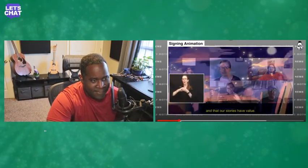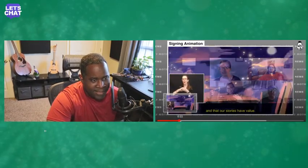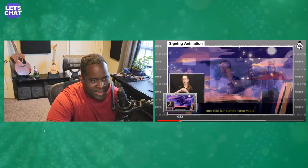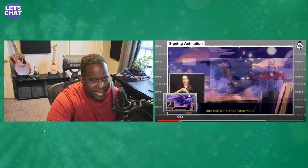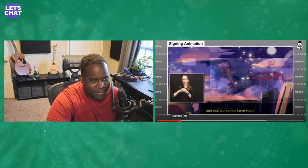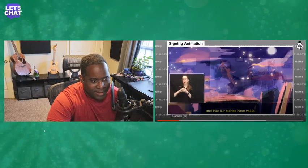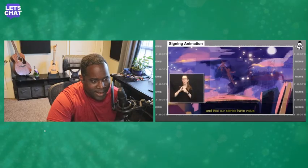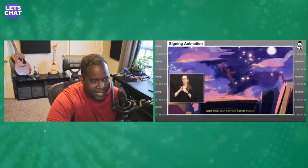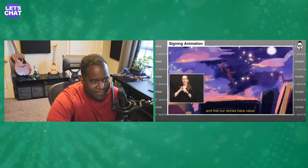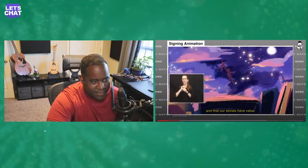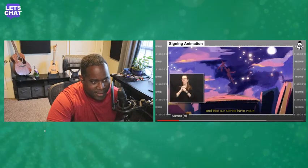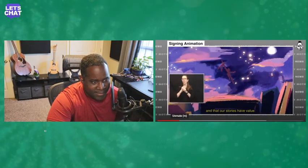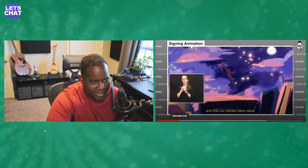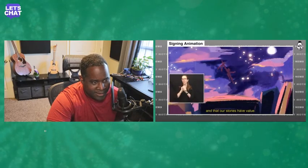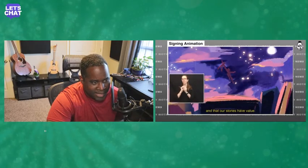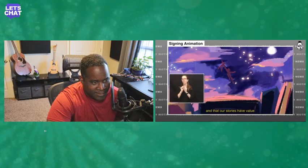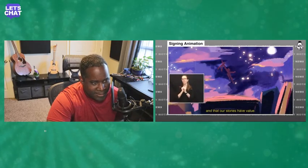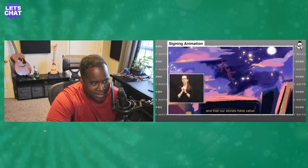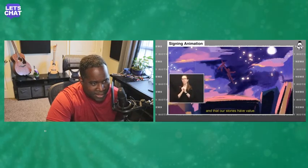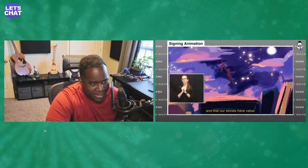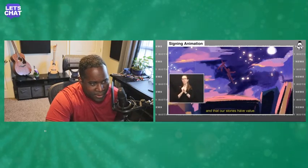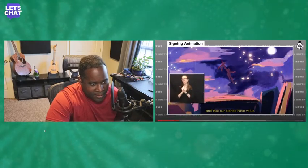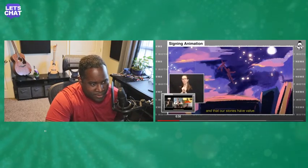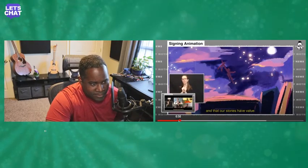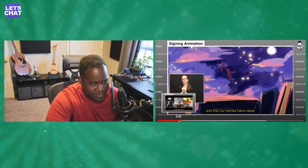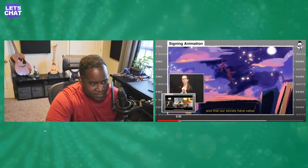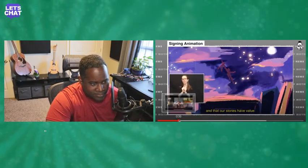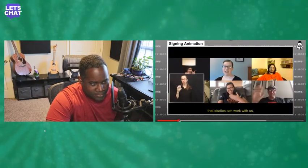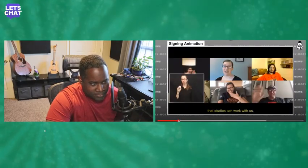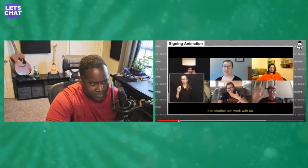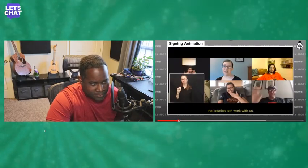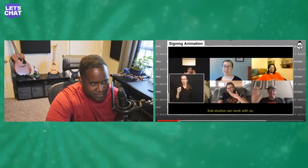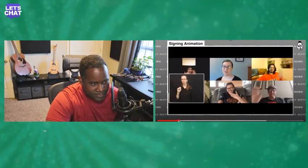Not bad. I feel like I got a better idea of what's being said here now.